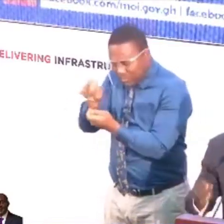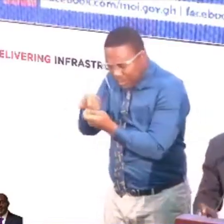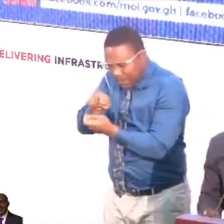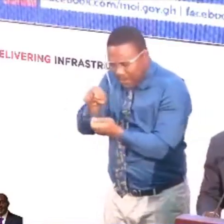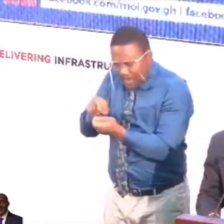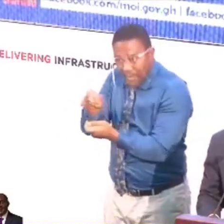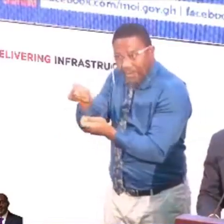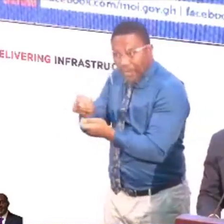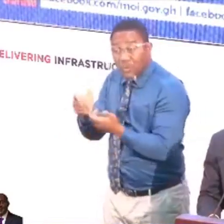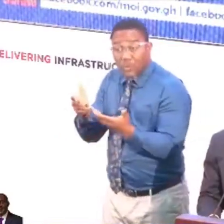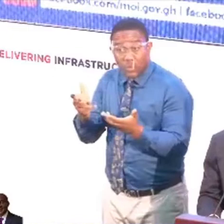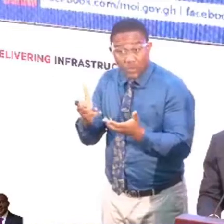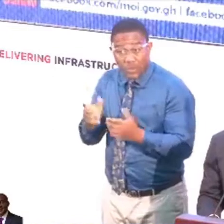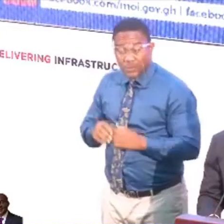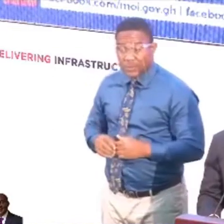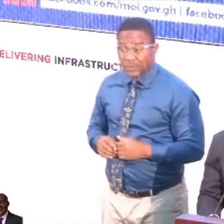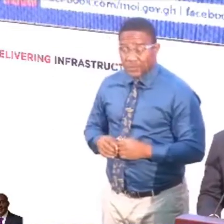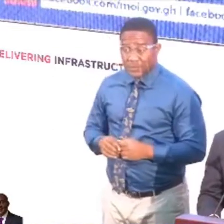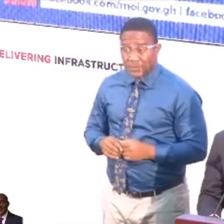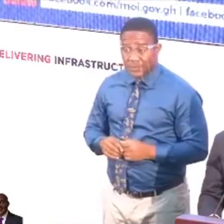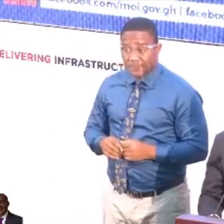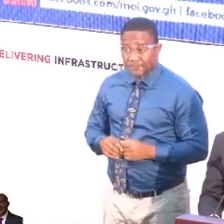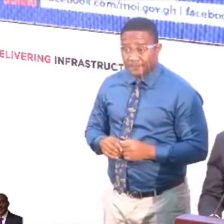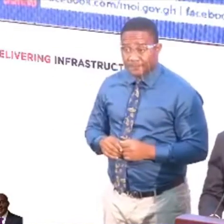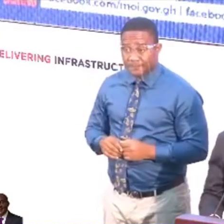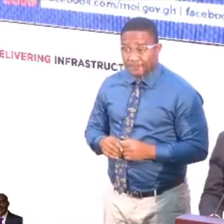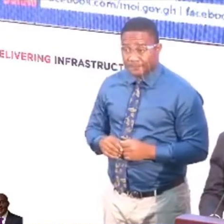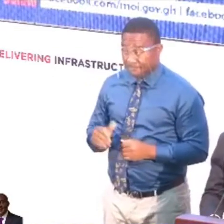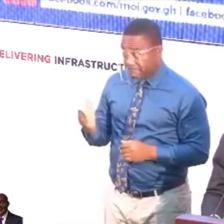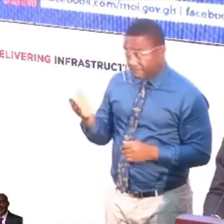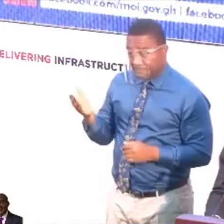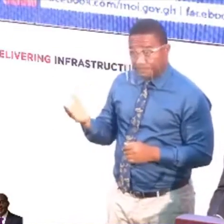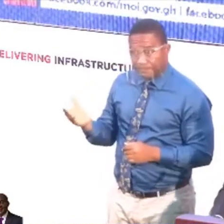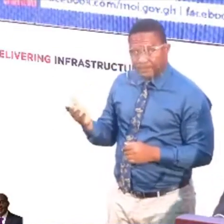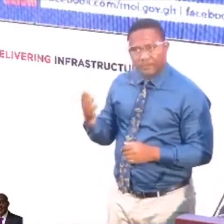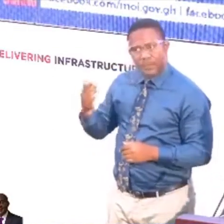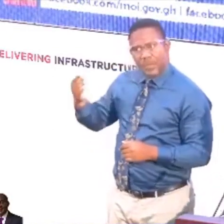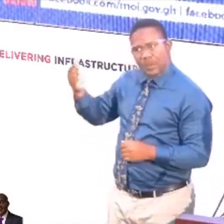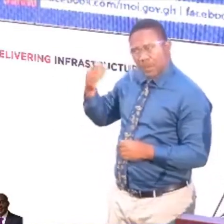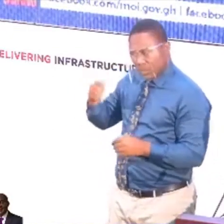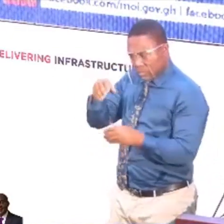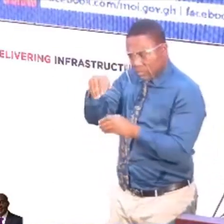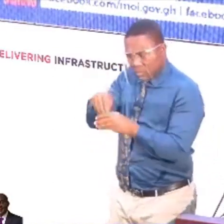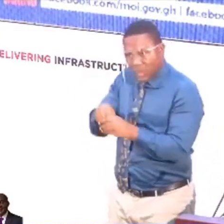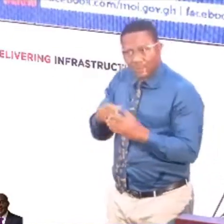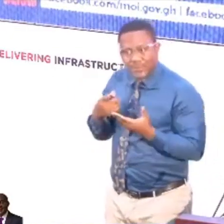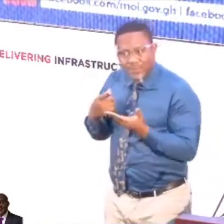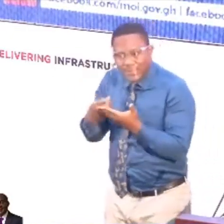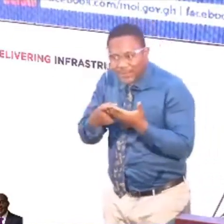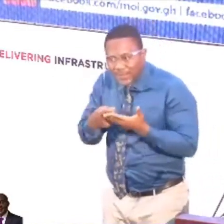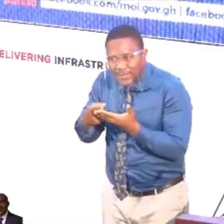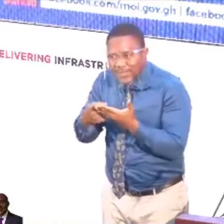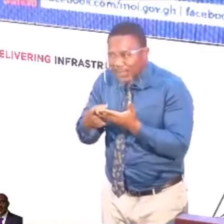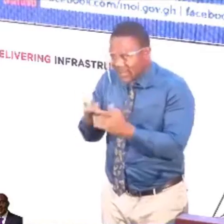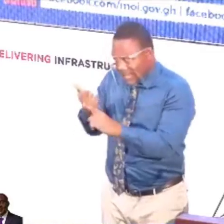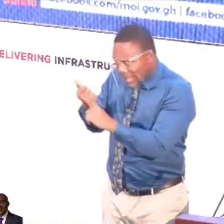T's. He's the chairman who wants to participate in the discussion technically.